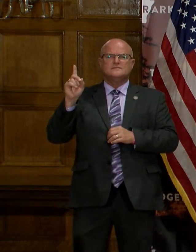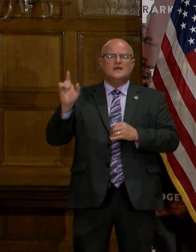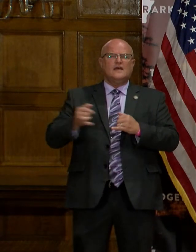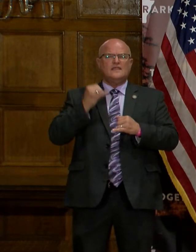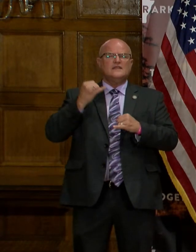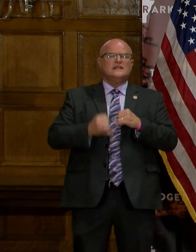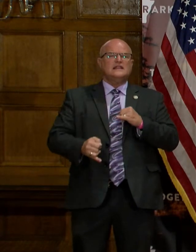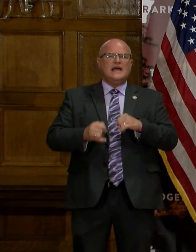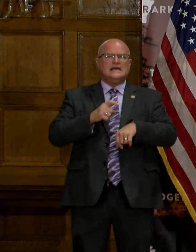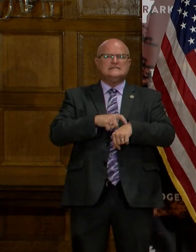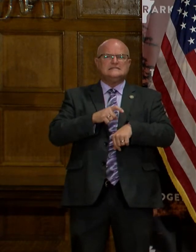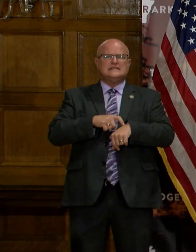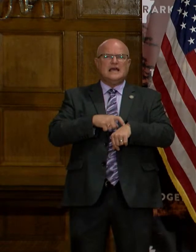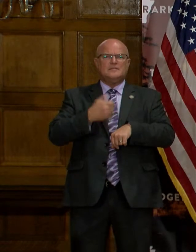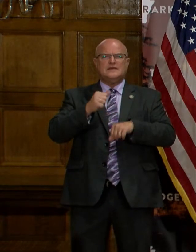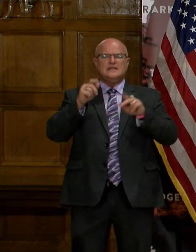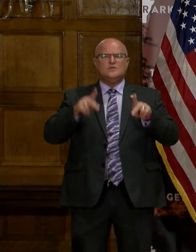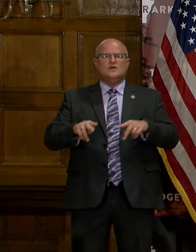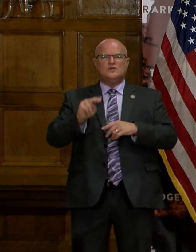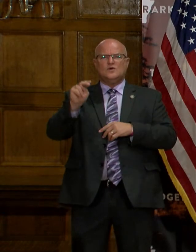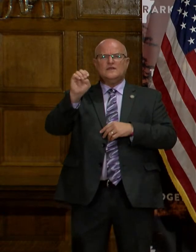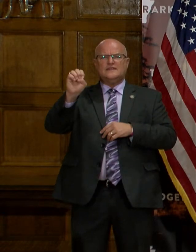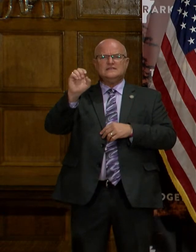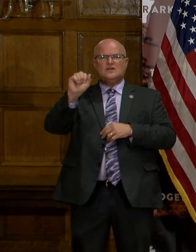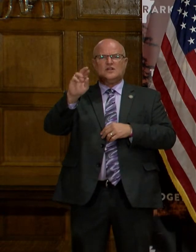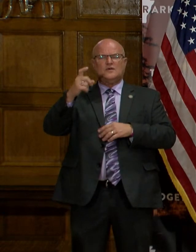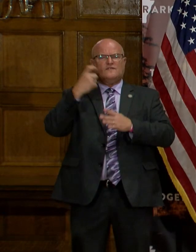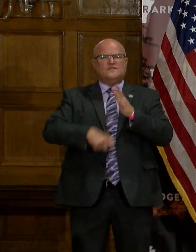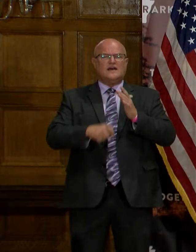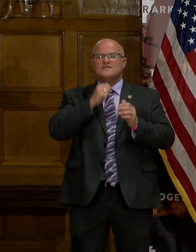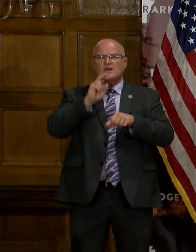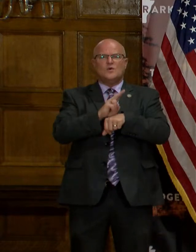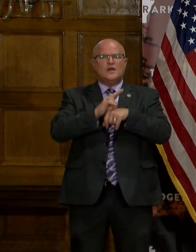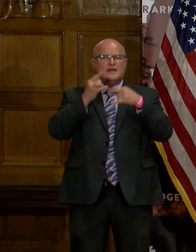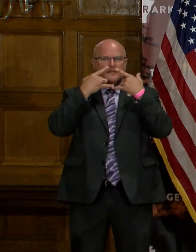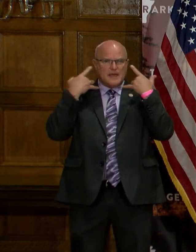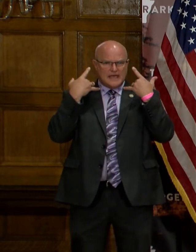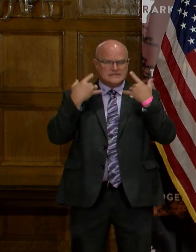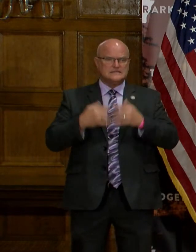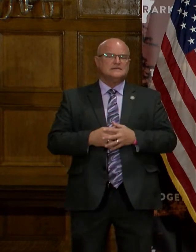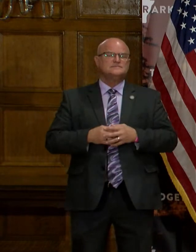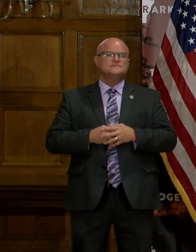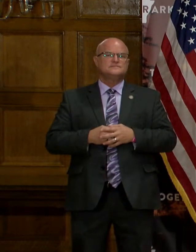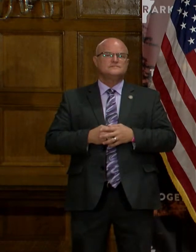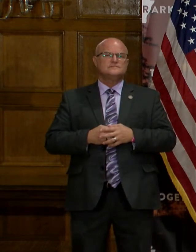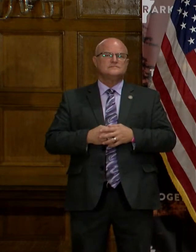last time anyone in Northeast Arkansas was fined for not wearing a mask.